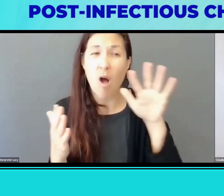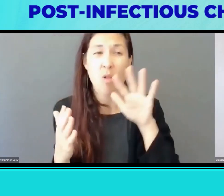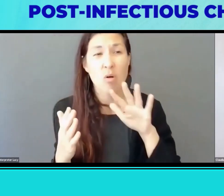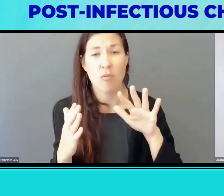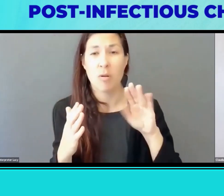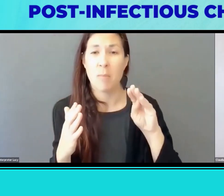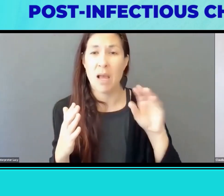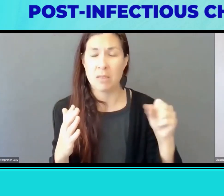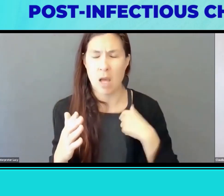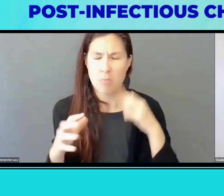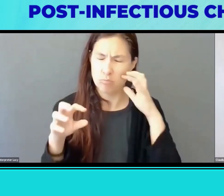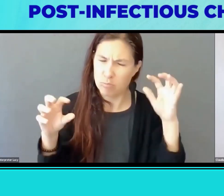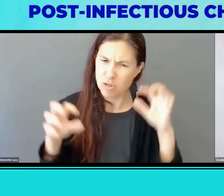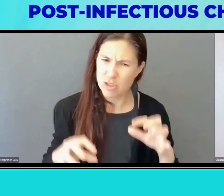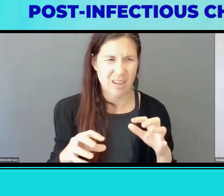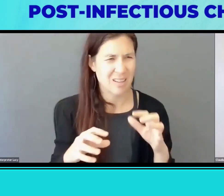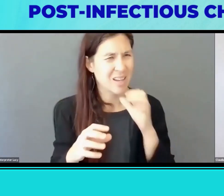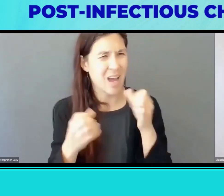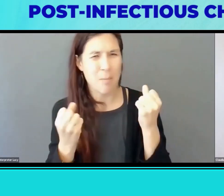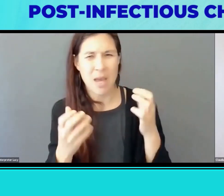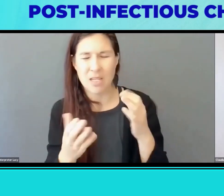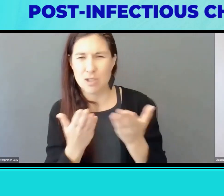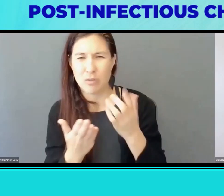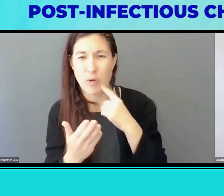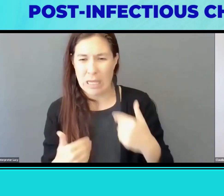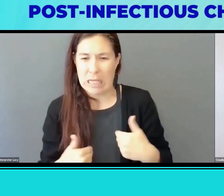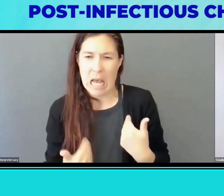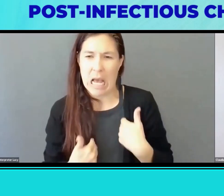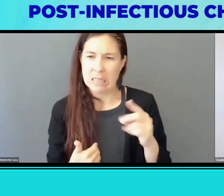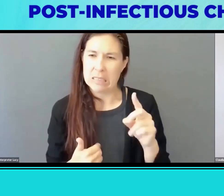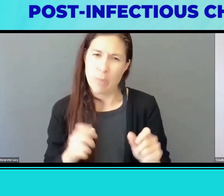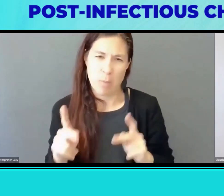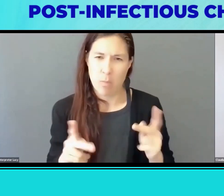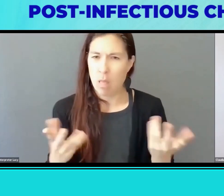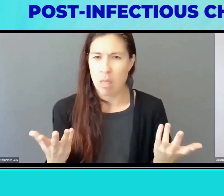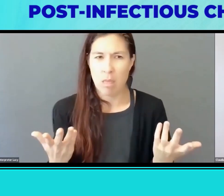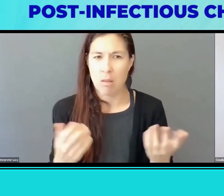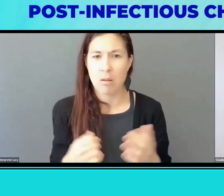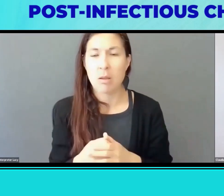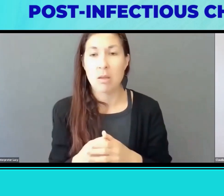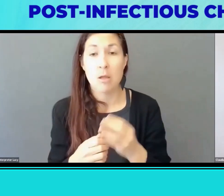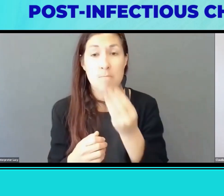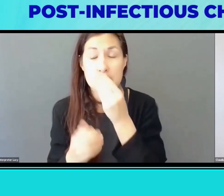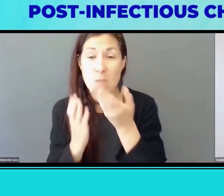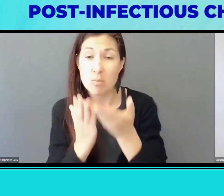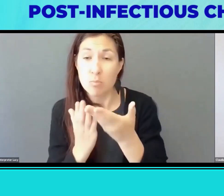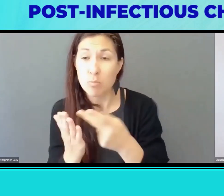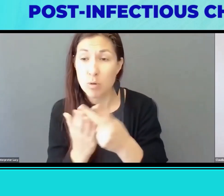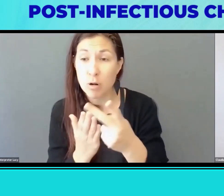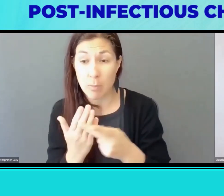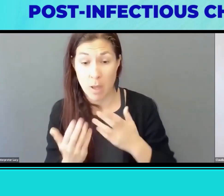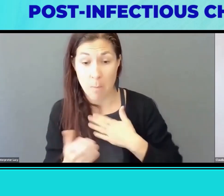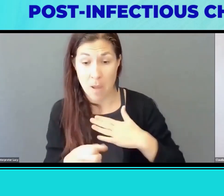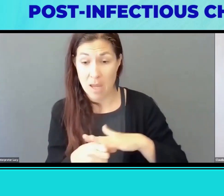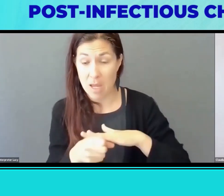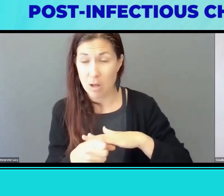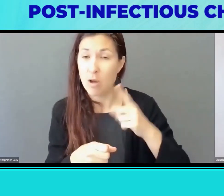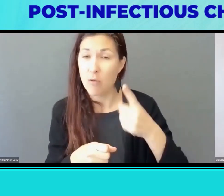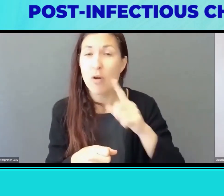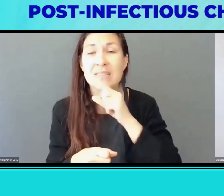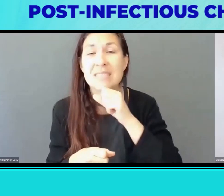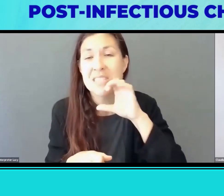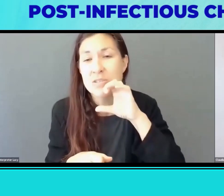also non-infectious routes to ME/CFS, or there can be a combination of different kinds of triggers in a multiple hits route to the disease. Recently,